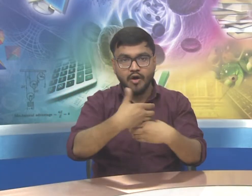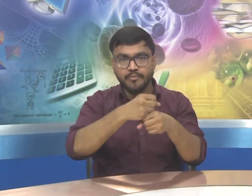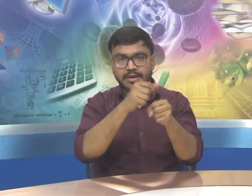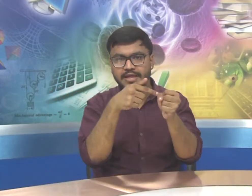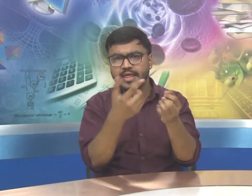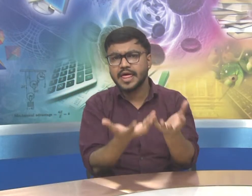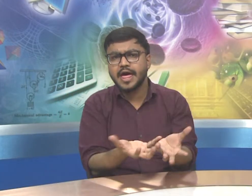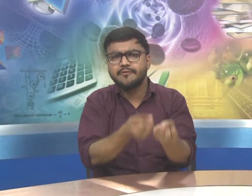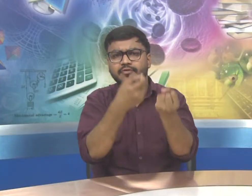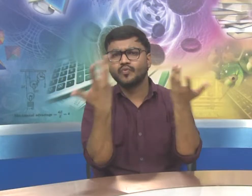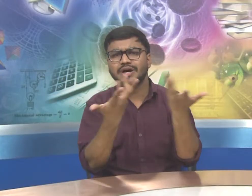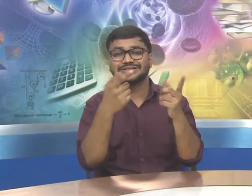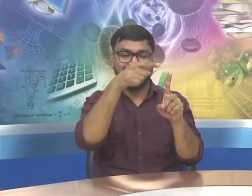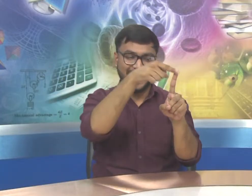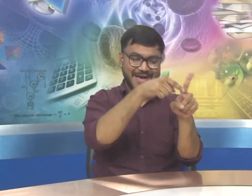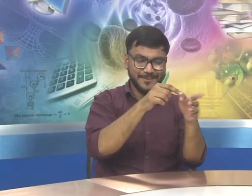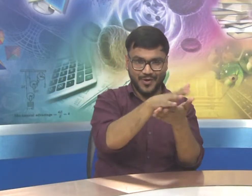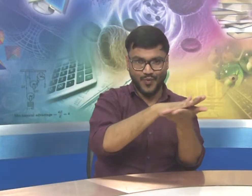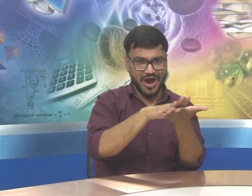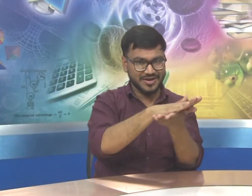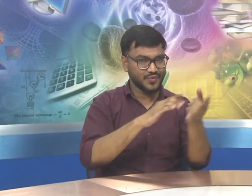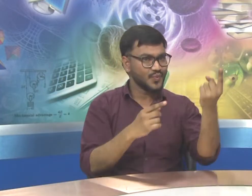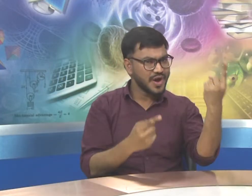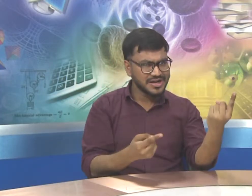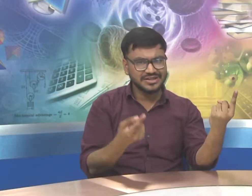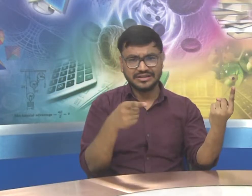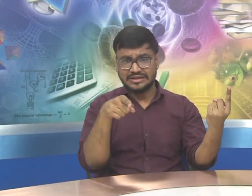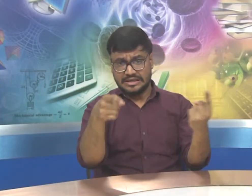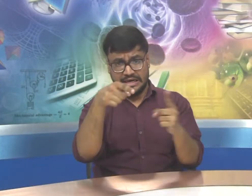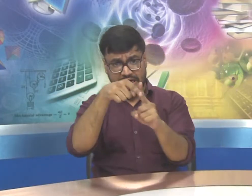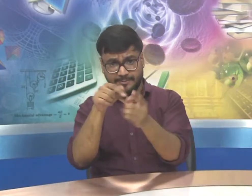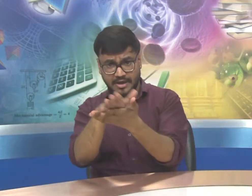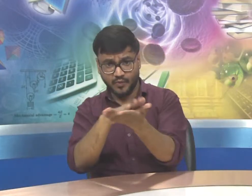When two elements form more than one compound,